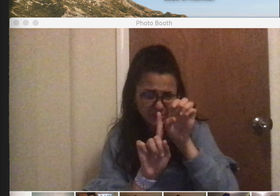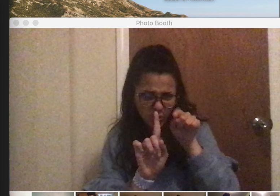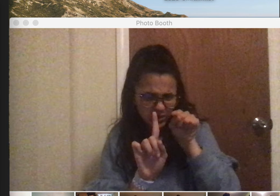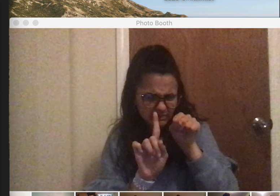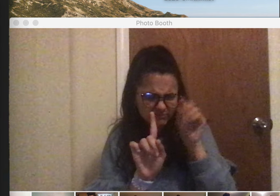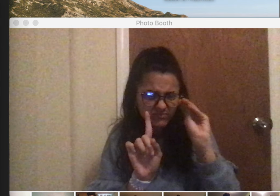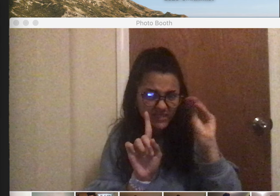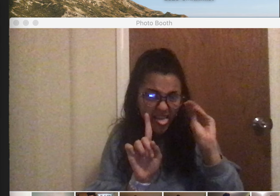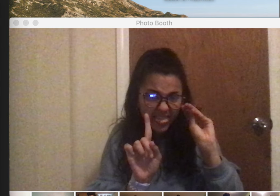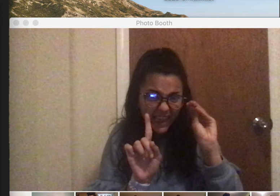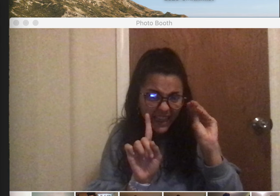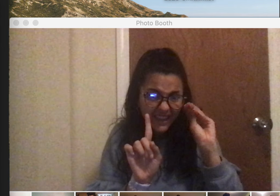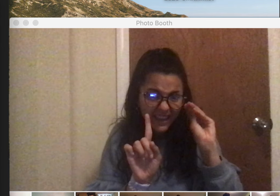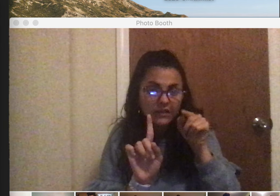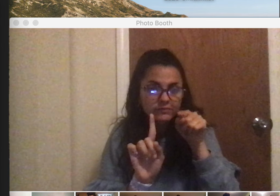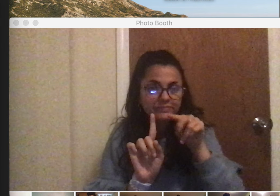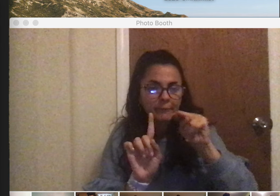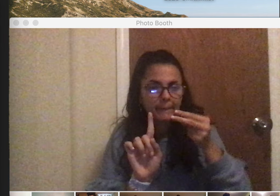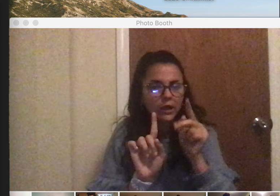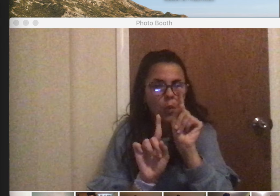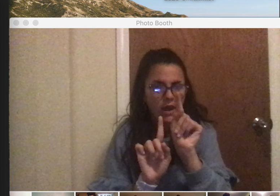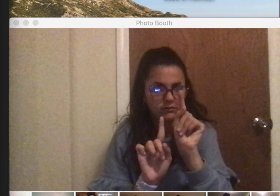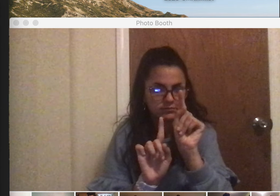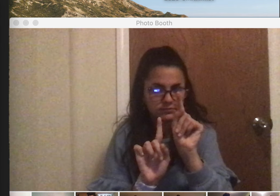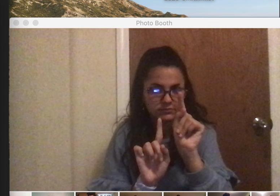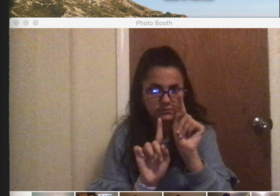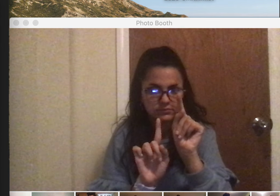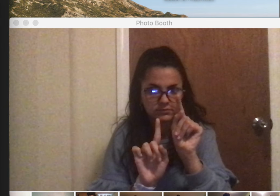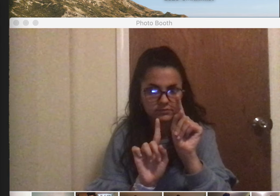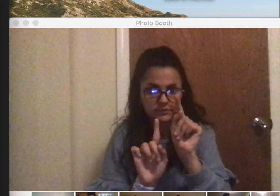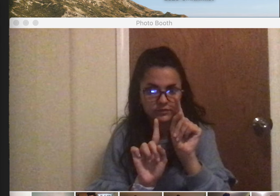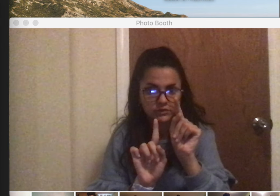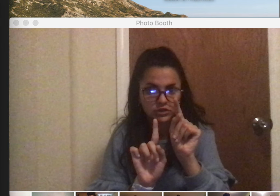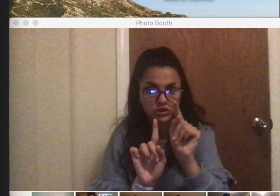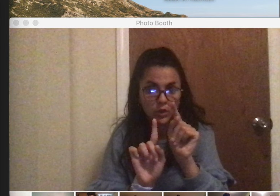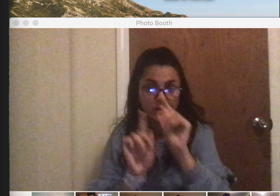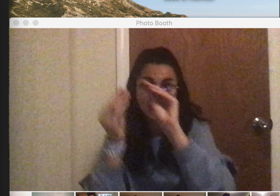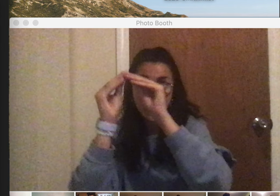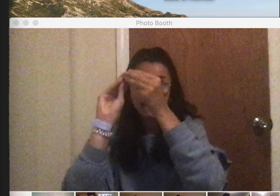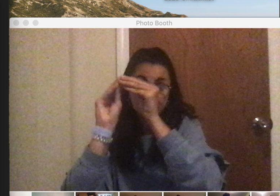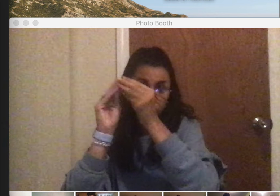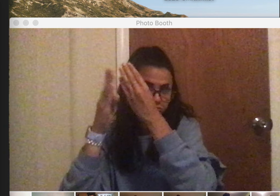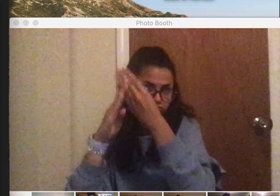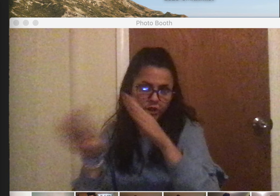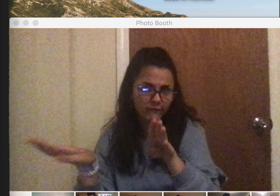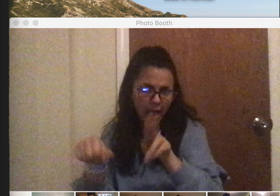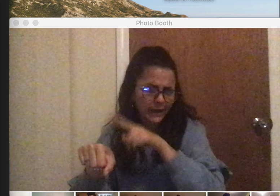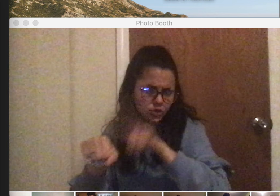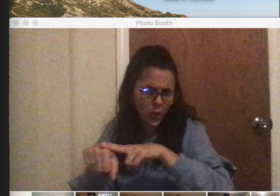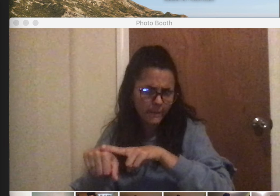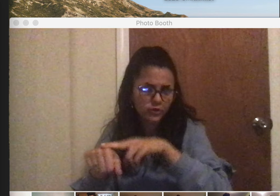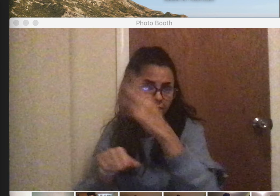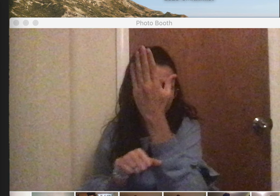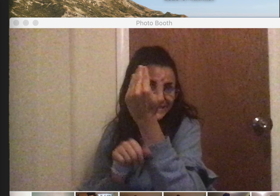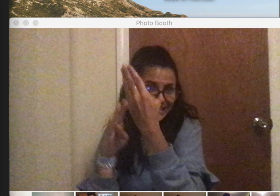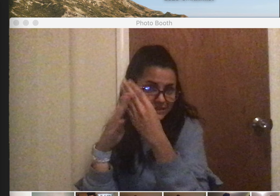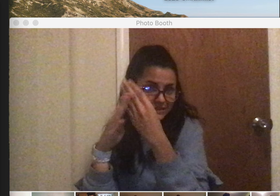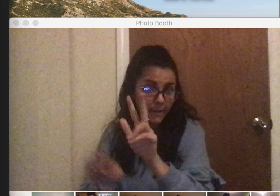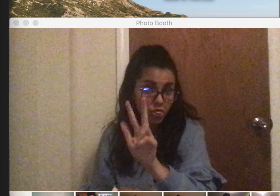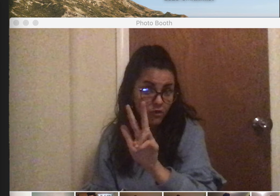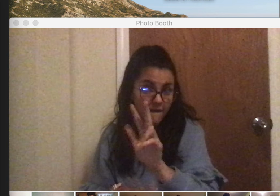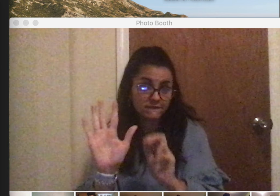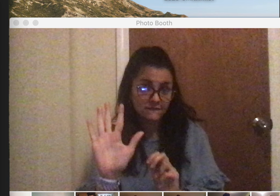the coefficients, 15 divided by 3, and subtract the exponents. So 5 minus 1 is going to give us 4. And then